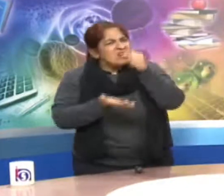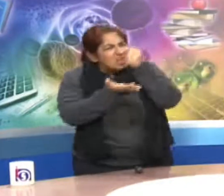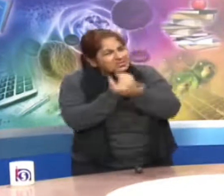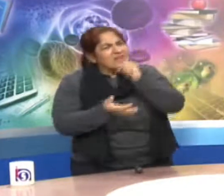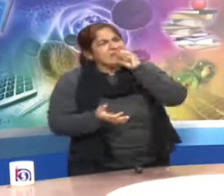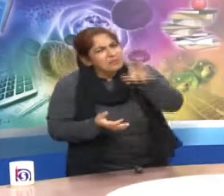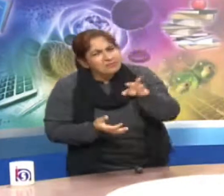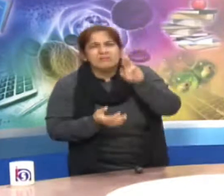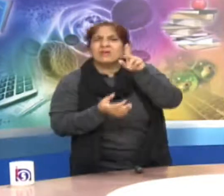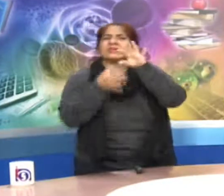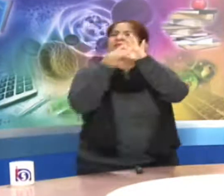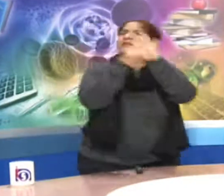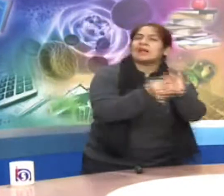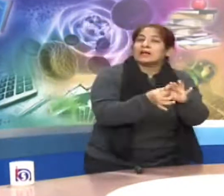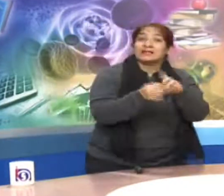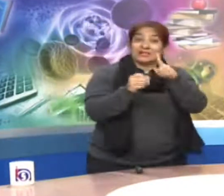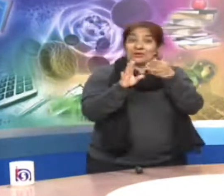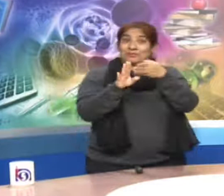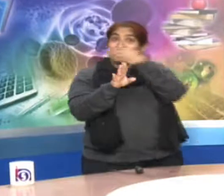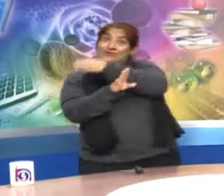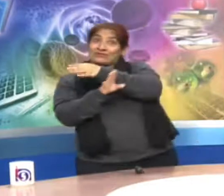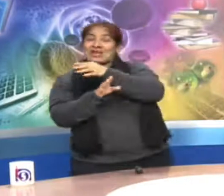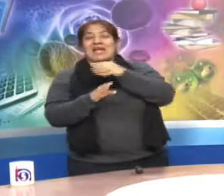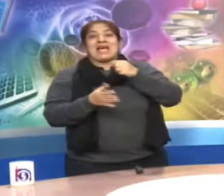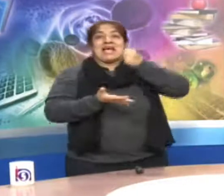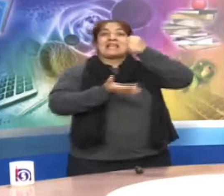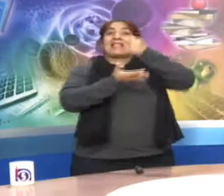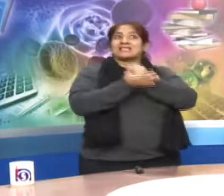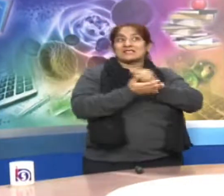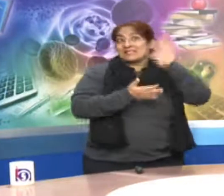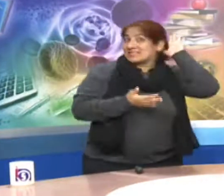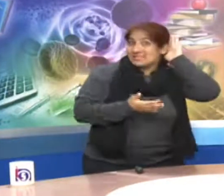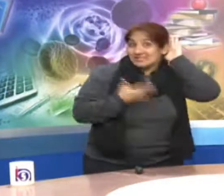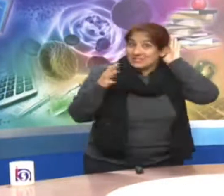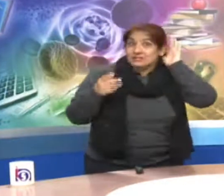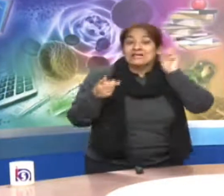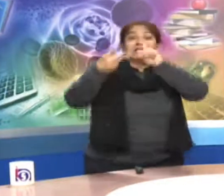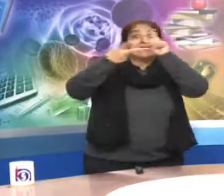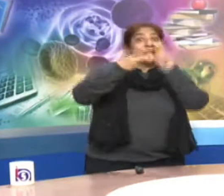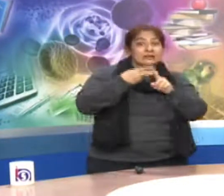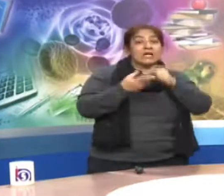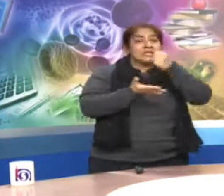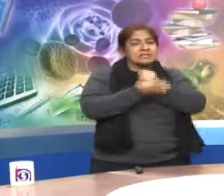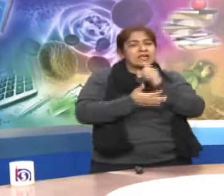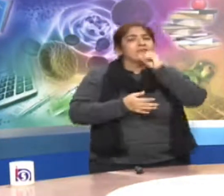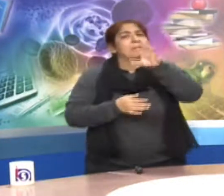What is right to information? You must be wondering. So right to information is